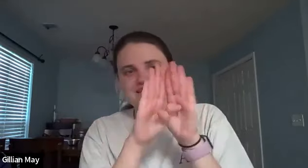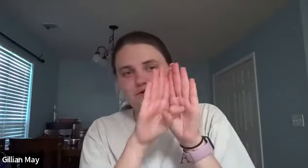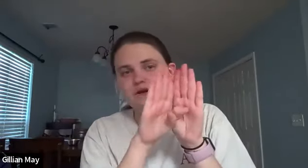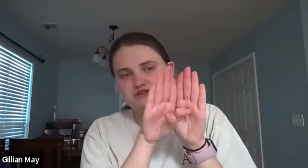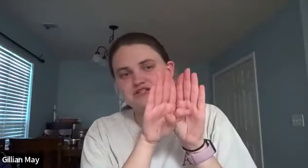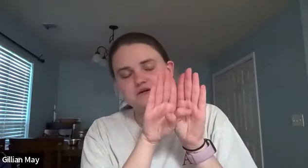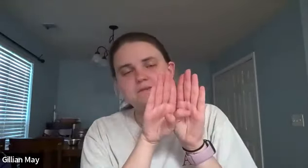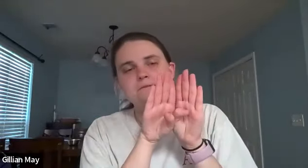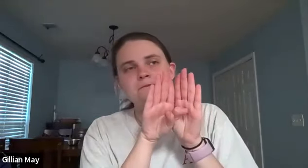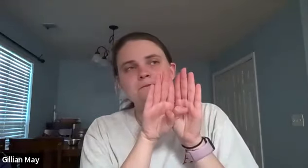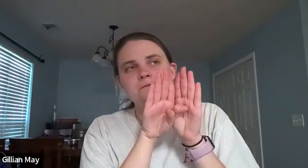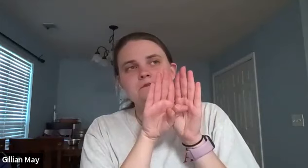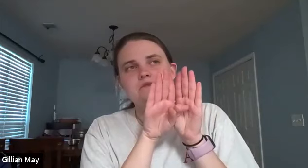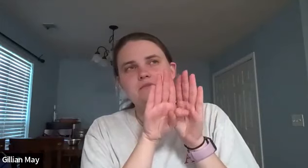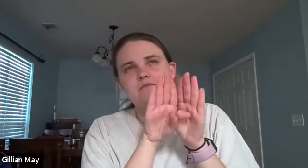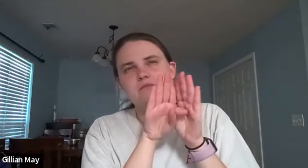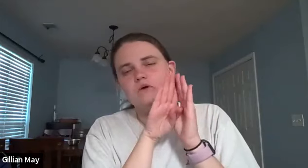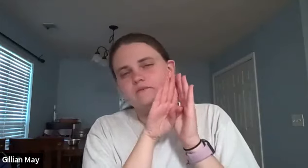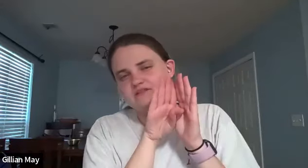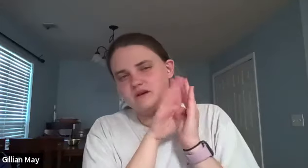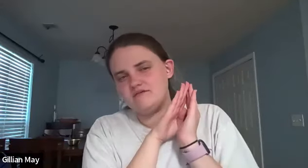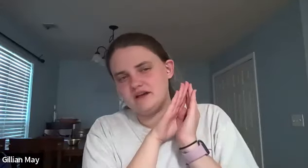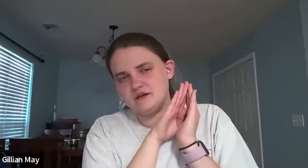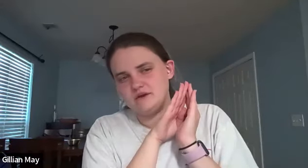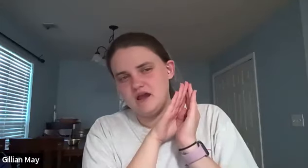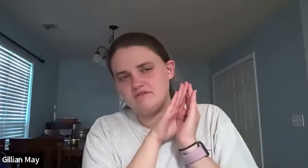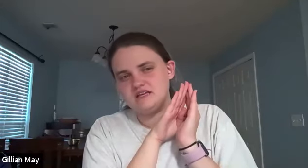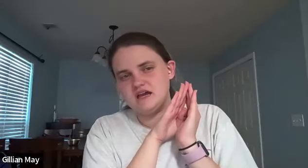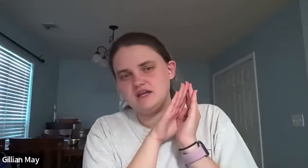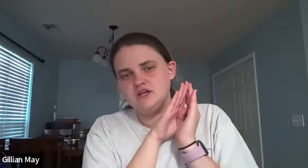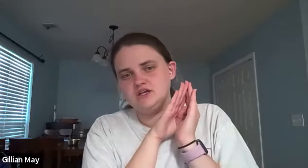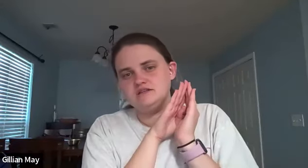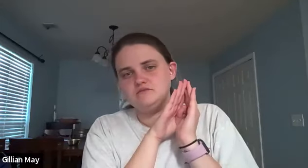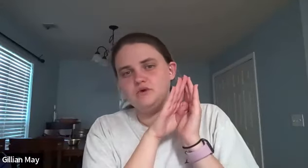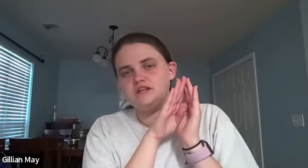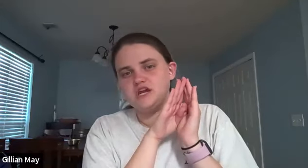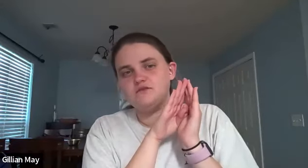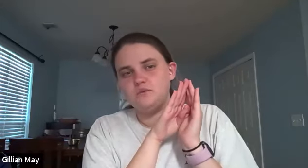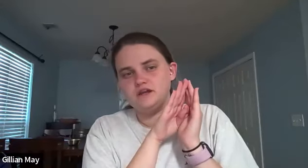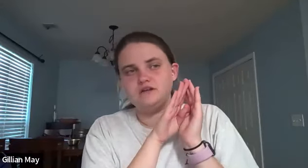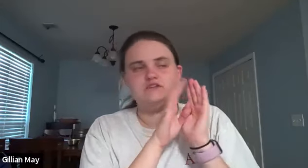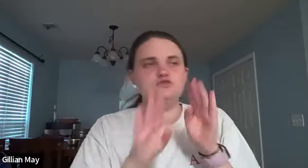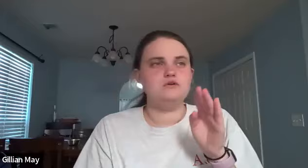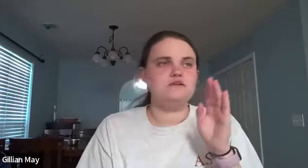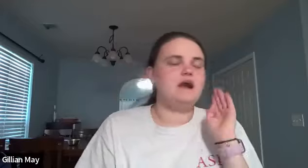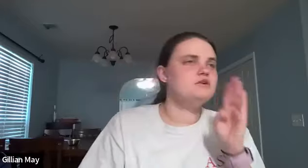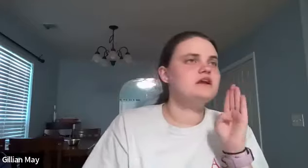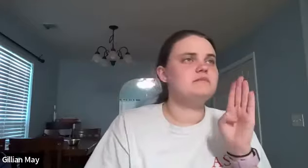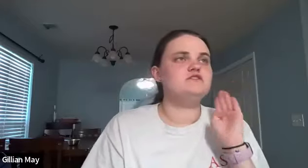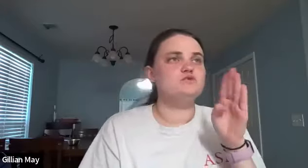different ways you can do it. The best advice I would have is that whichever way, like the door, like I'm looking at the door I'm